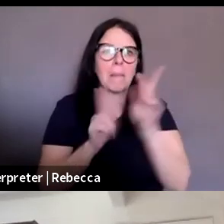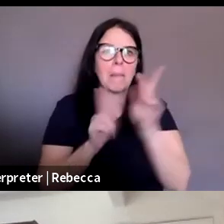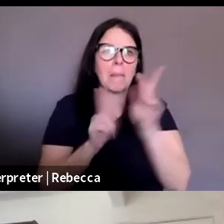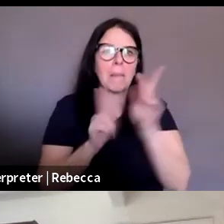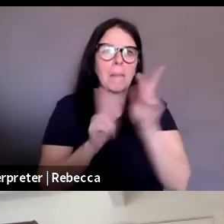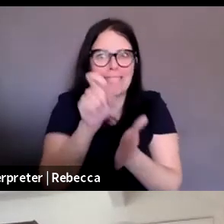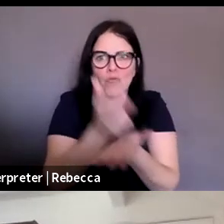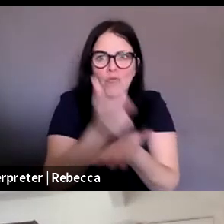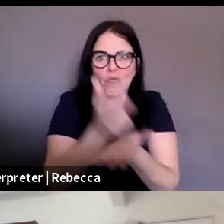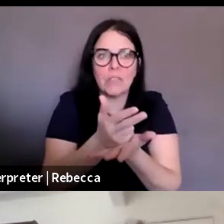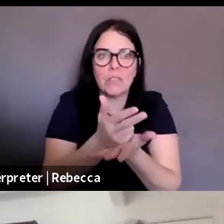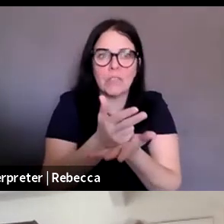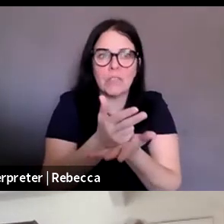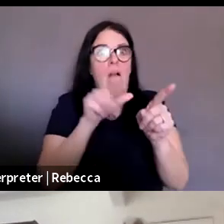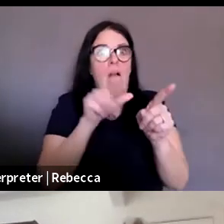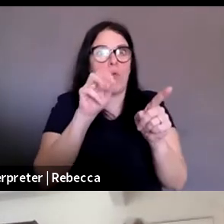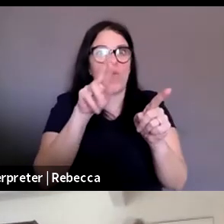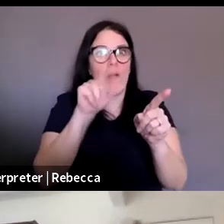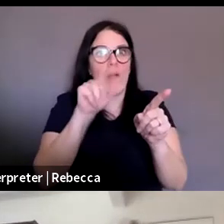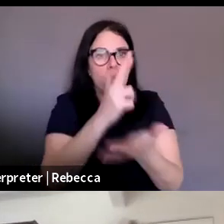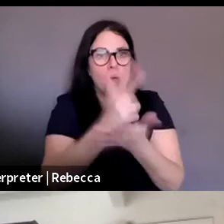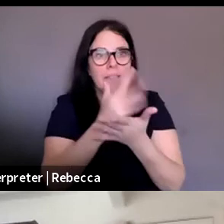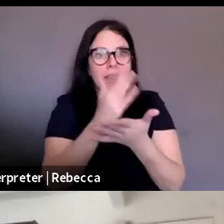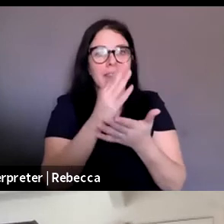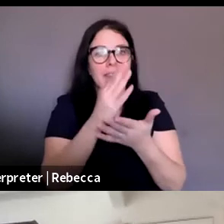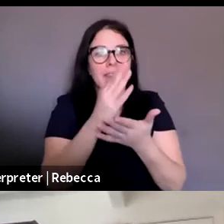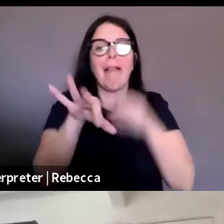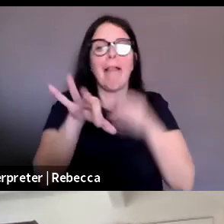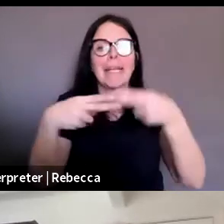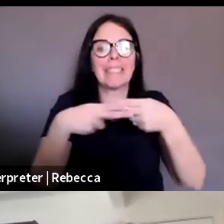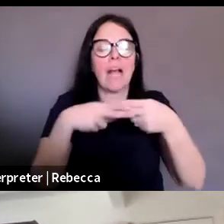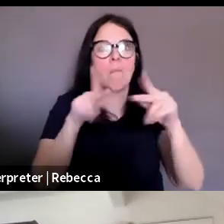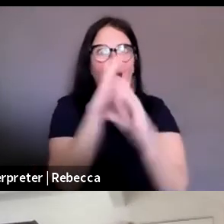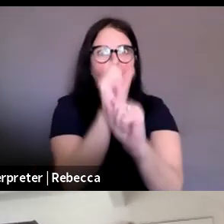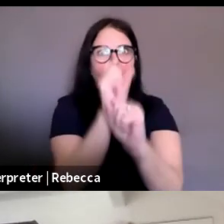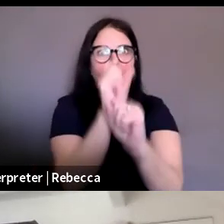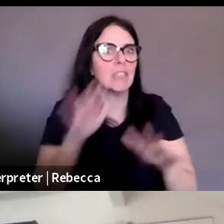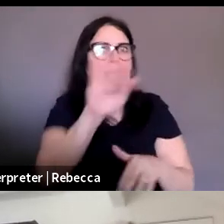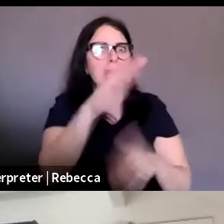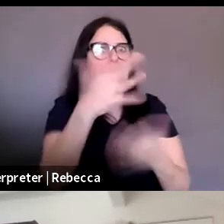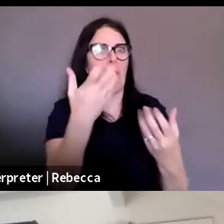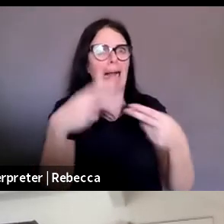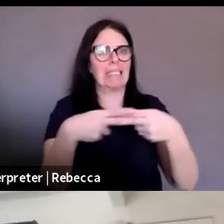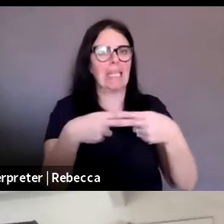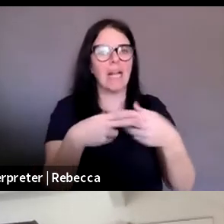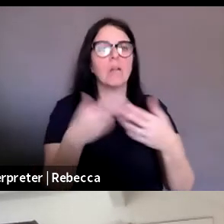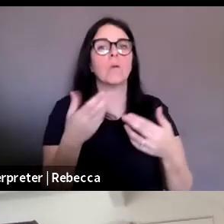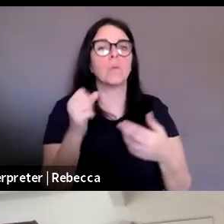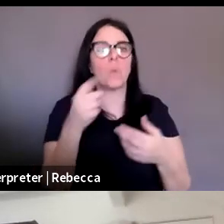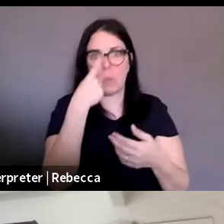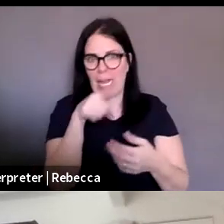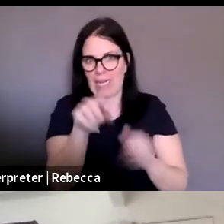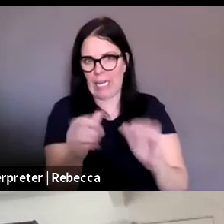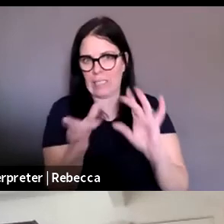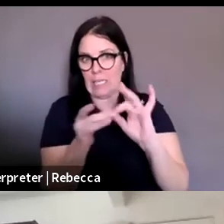Loretta, the way she teased people with some of those slides. And they want to get the whole thing. So might make a comment on that if you